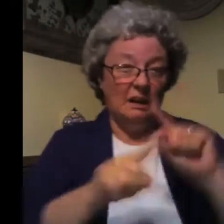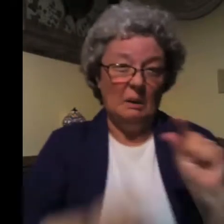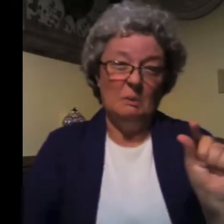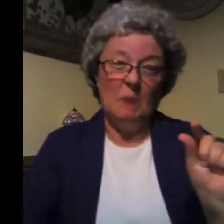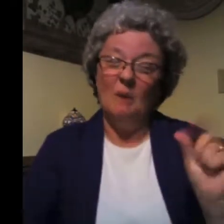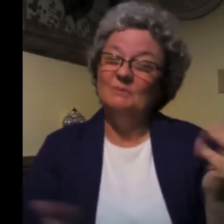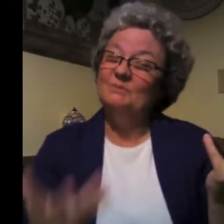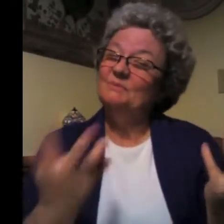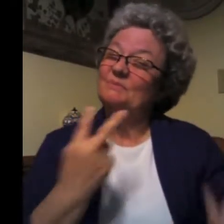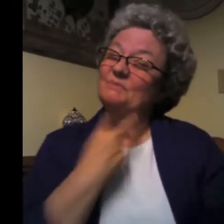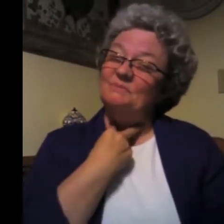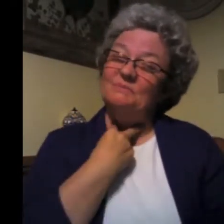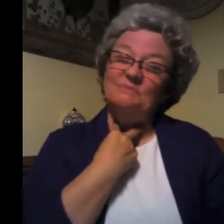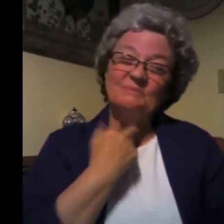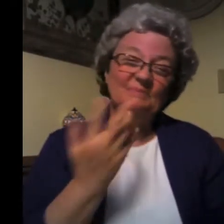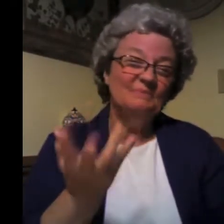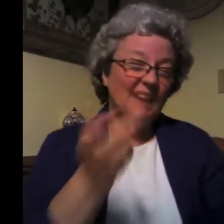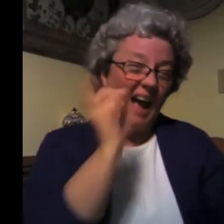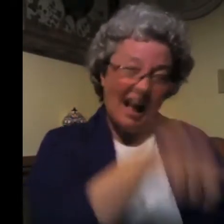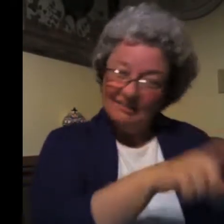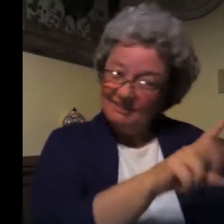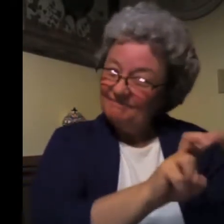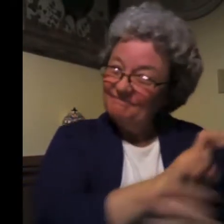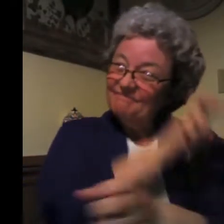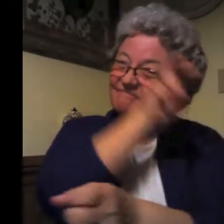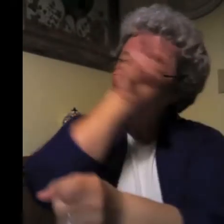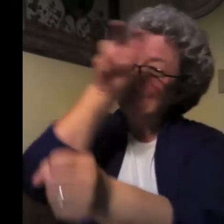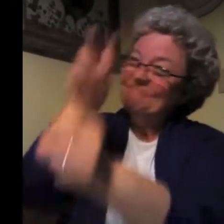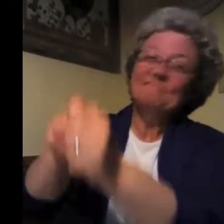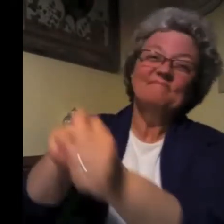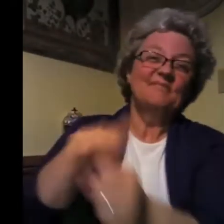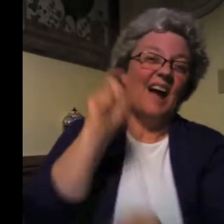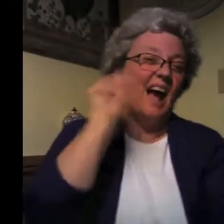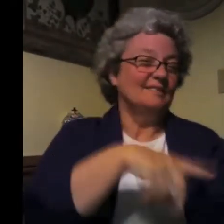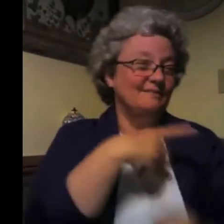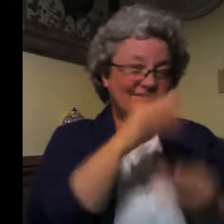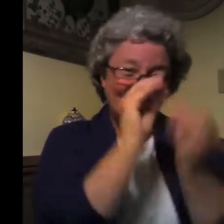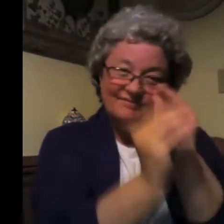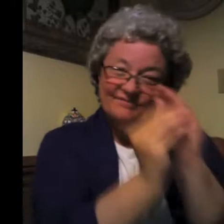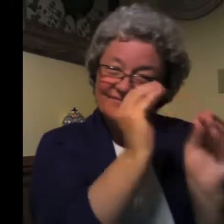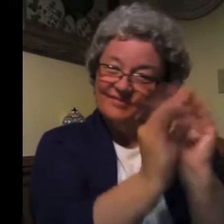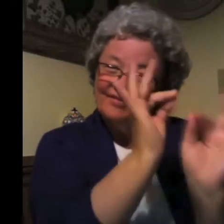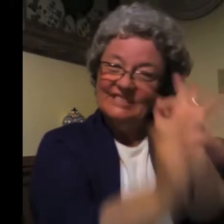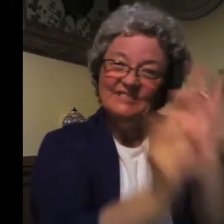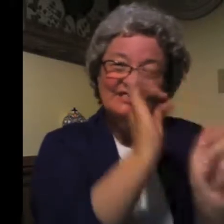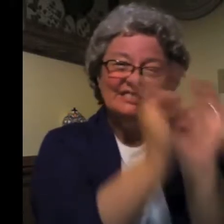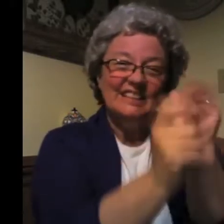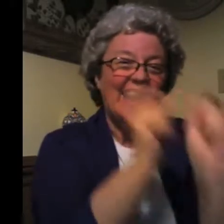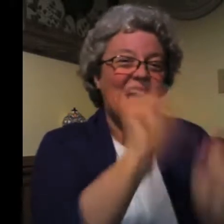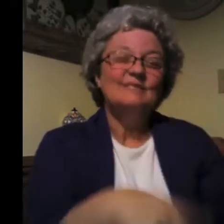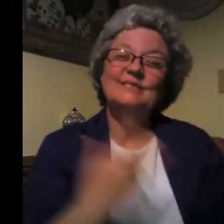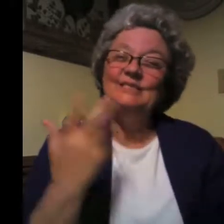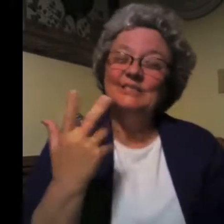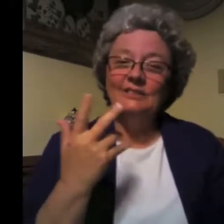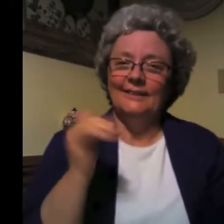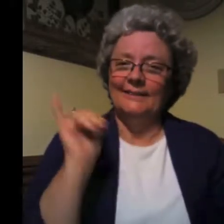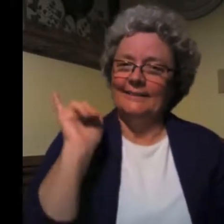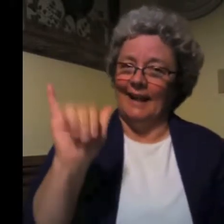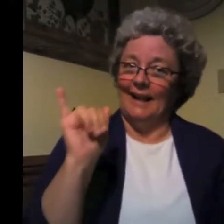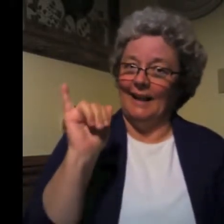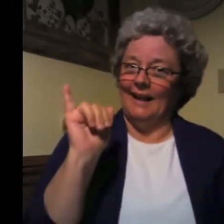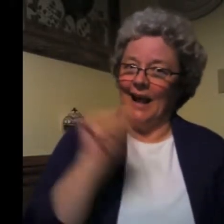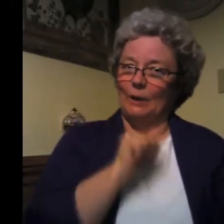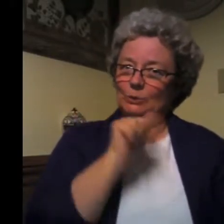very few people sign, and you're going to be stuck. So you must jump into the hearing community and you must change yourself.